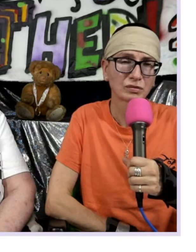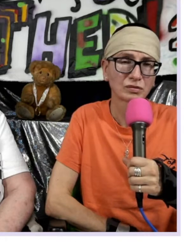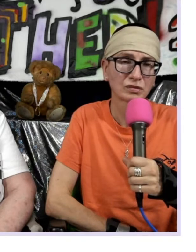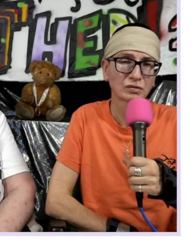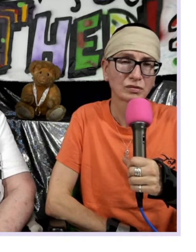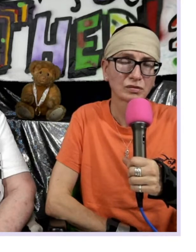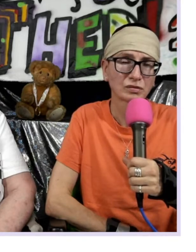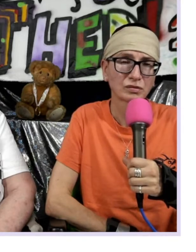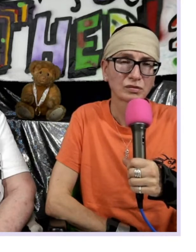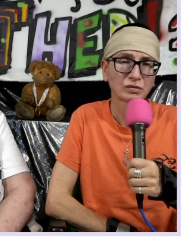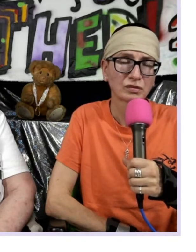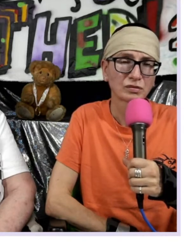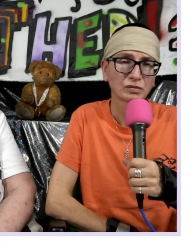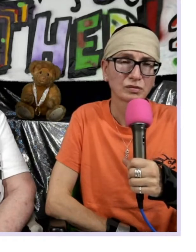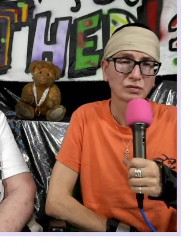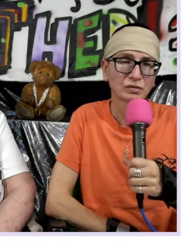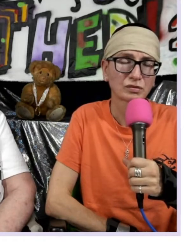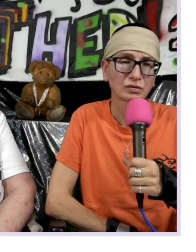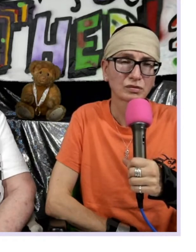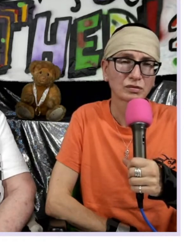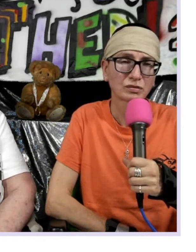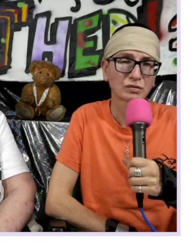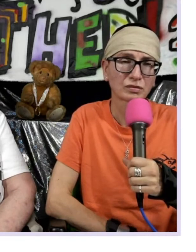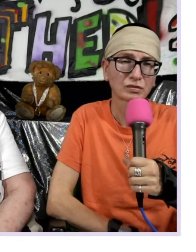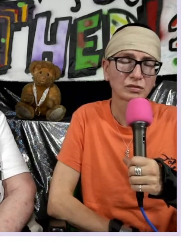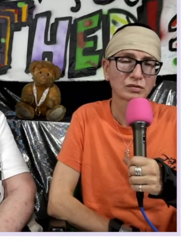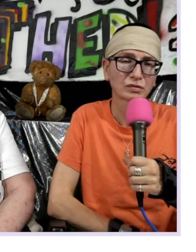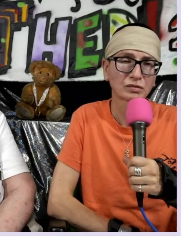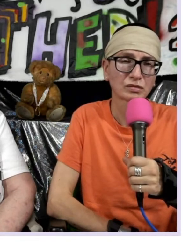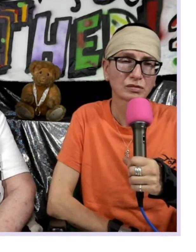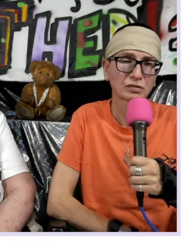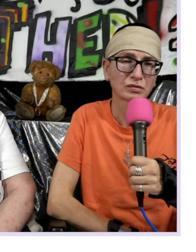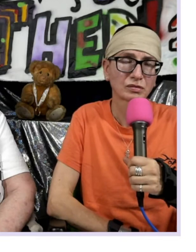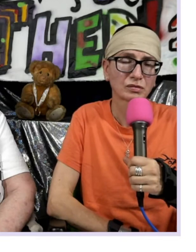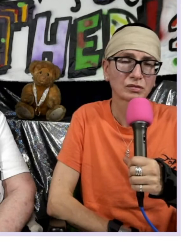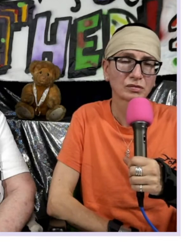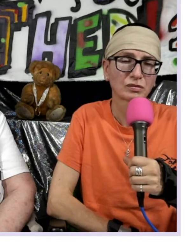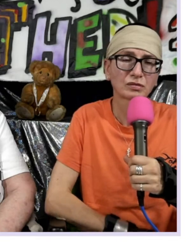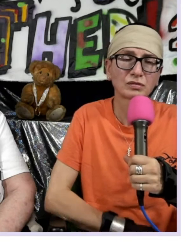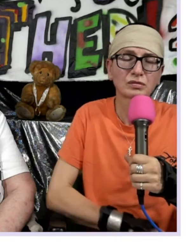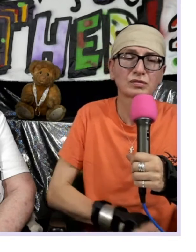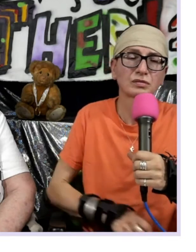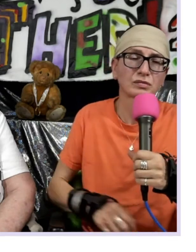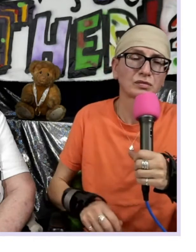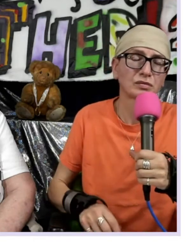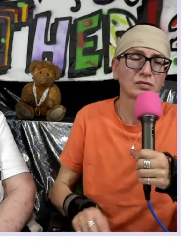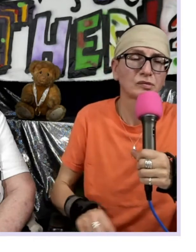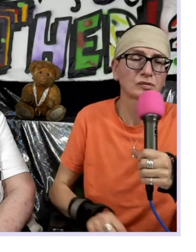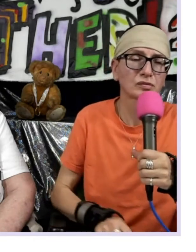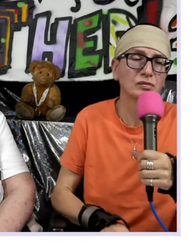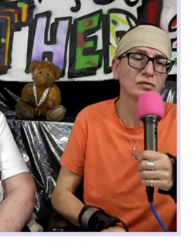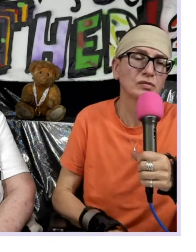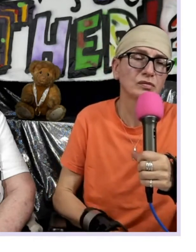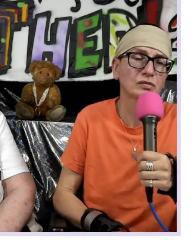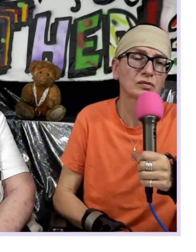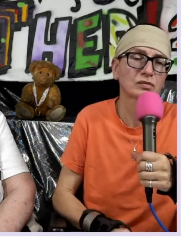to kind of move into uni accommodation, and there's going to be things that you kind of have to go to in person,